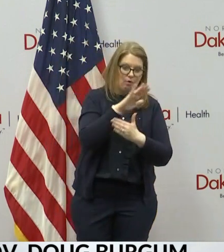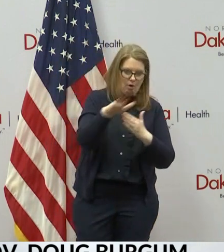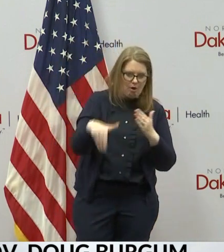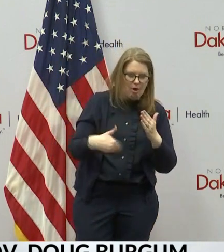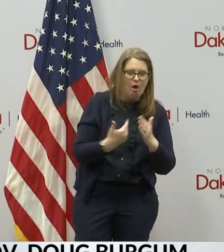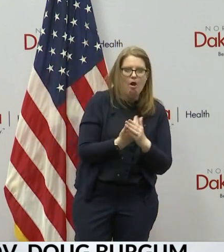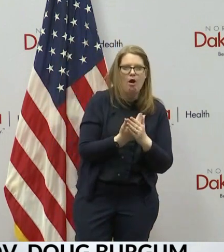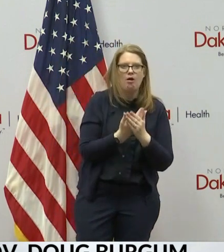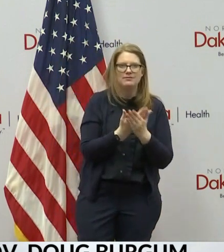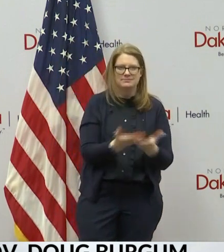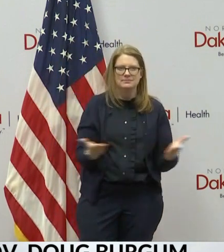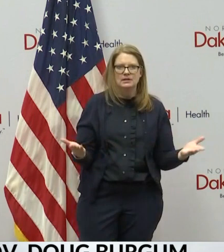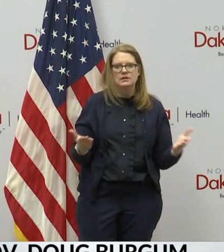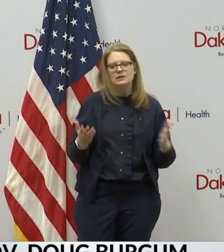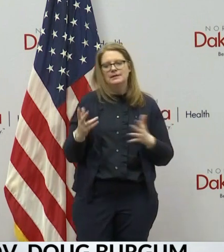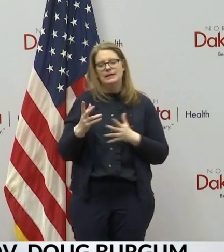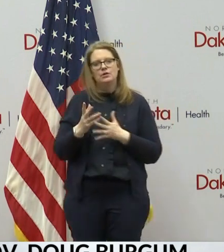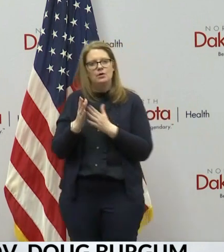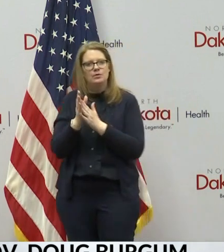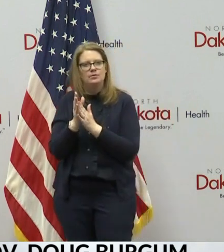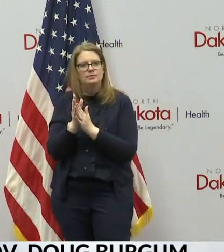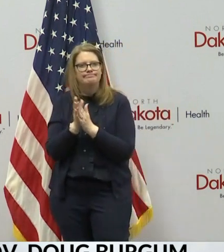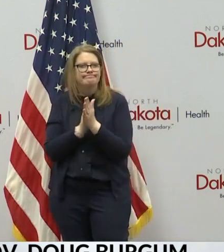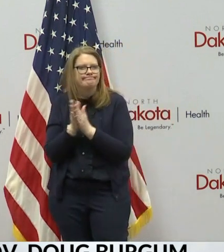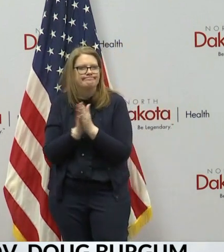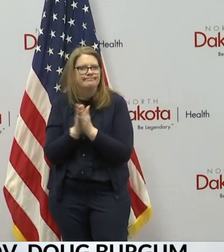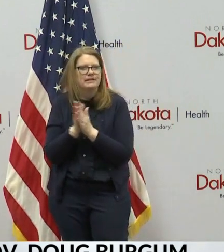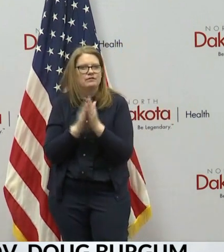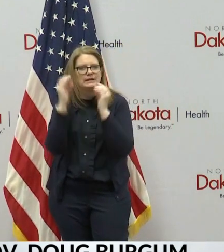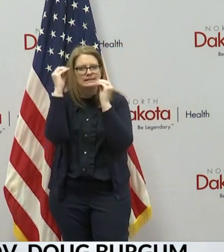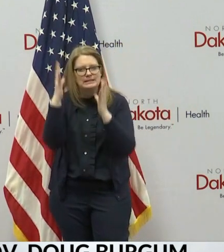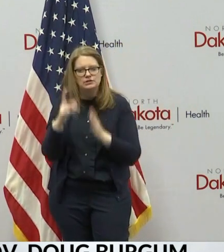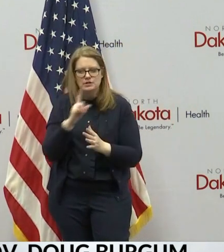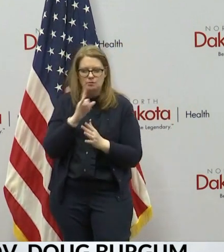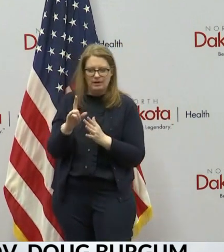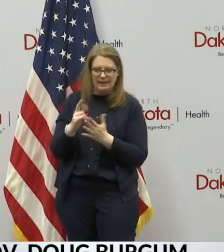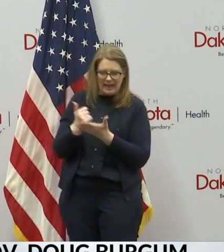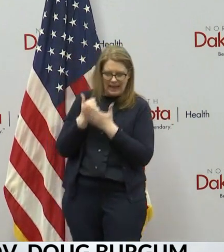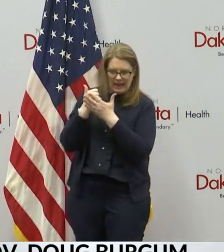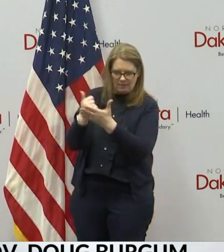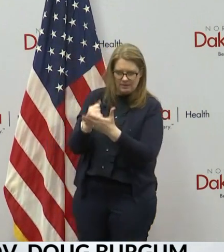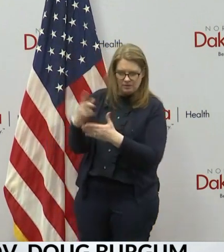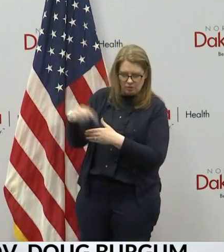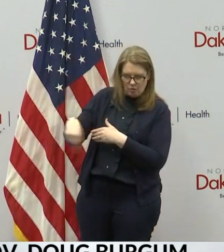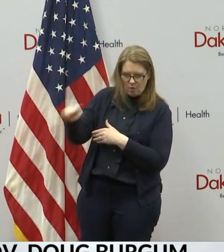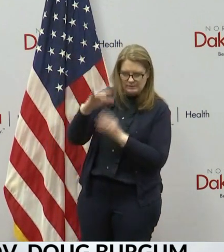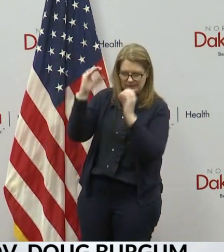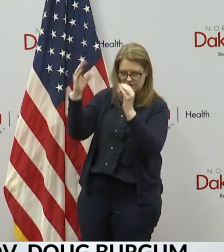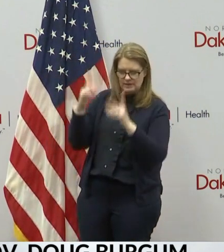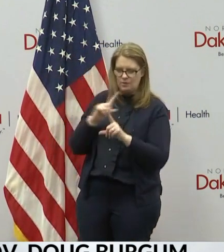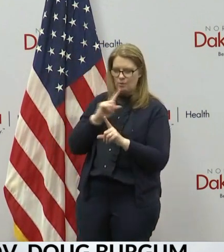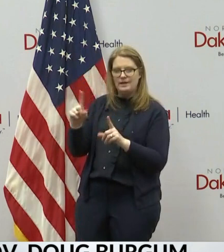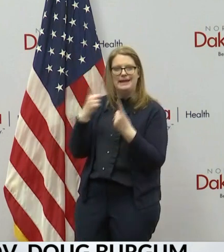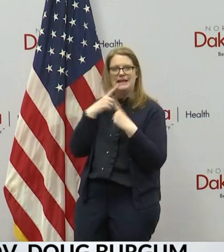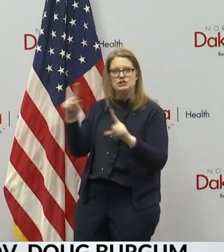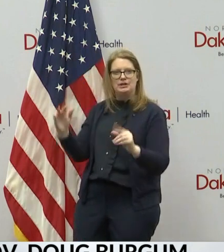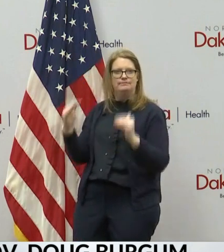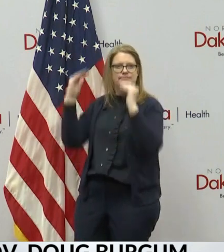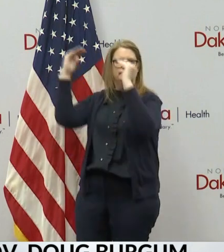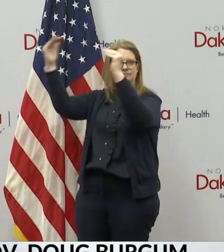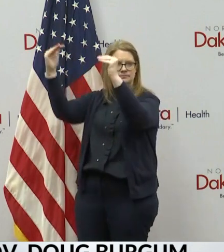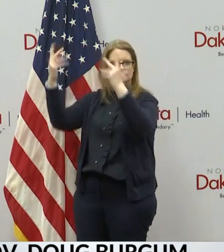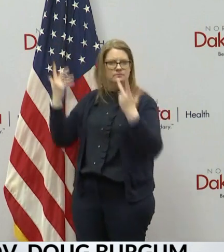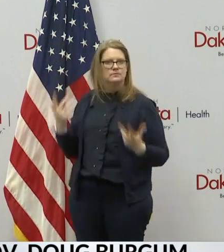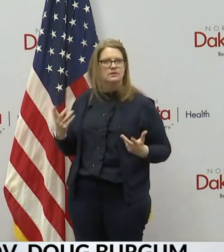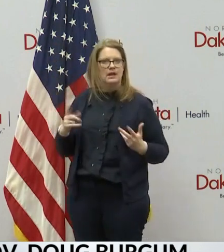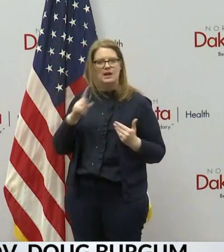innovative incentive funding for teacher leadership to compensate teachers who go above and beyond. And districts also working to identify the key data